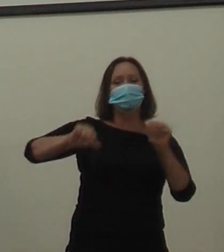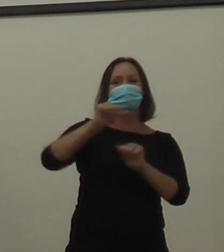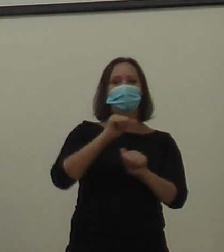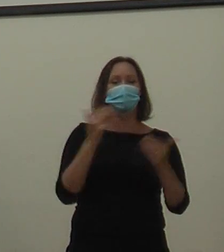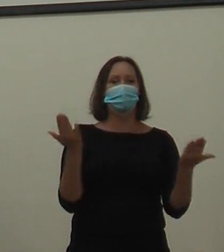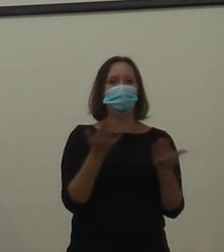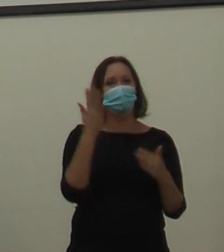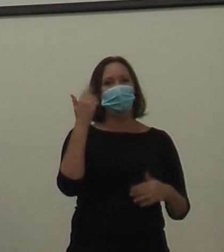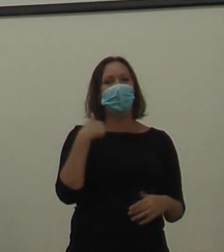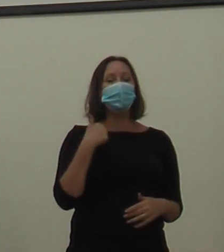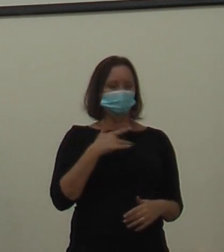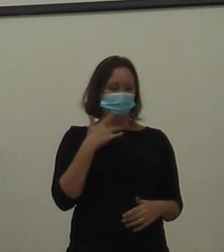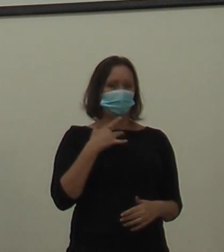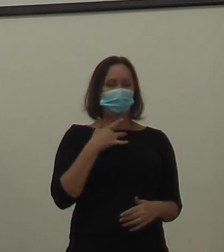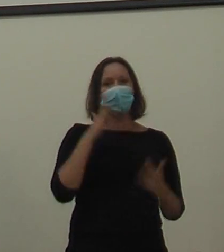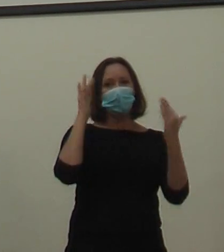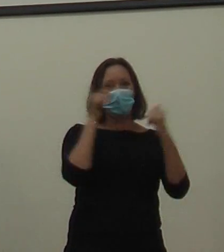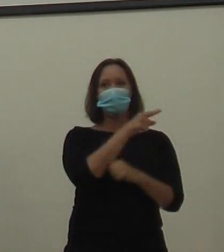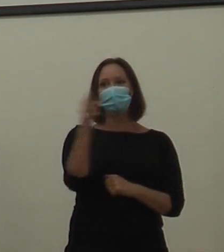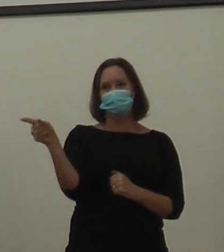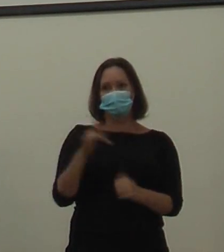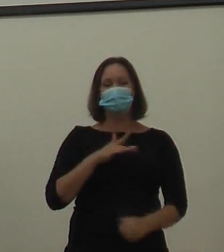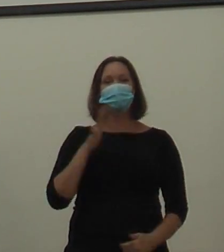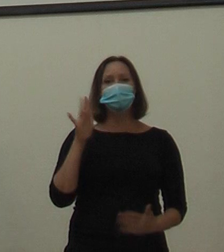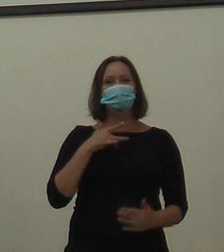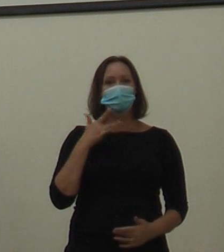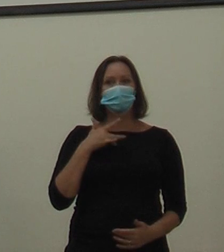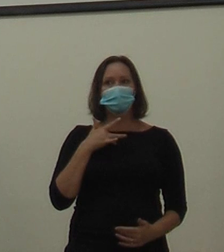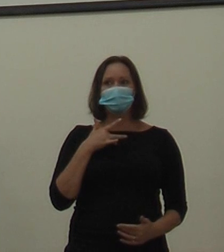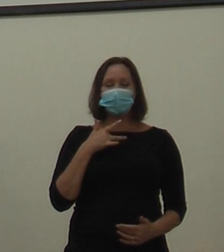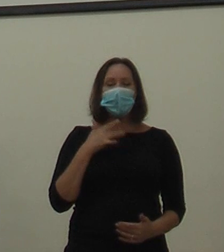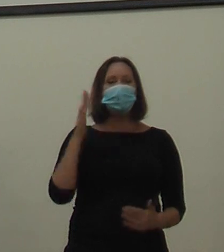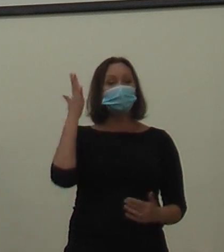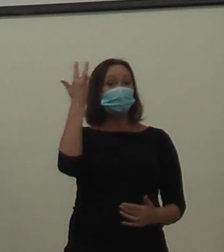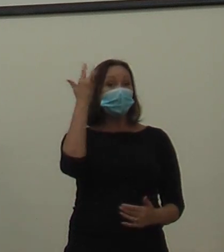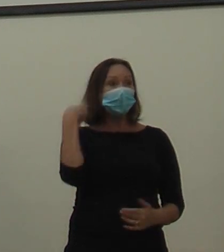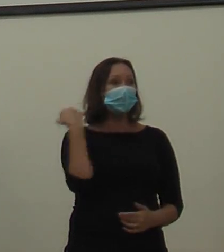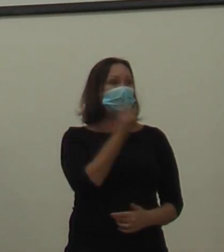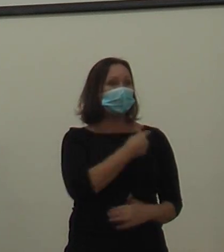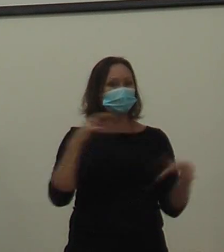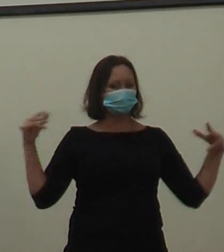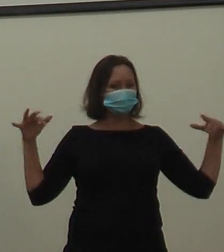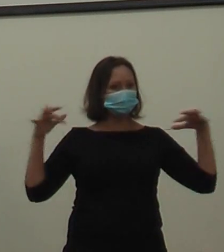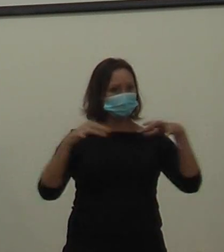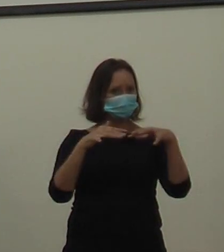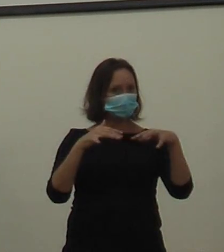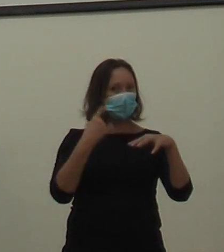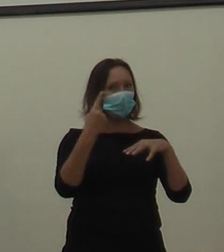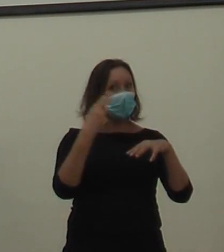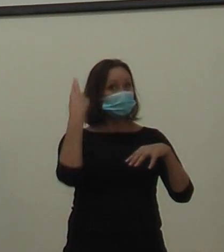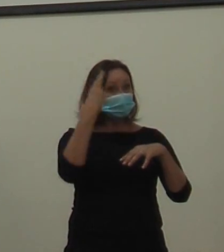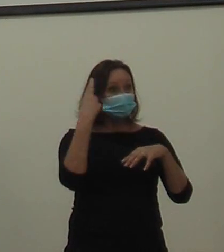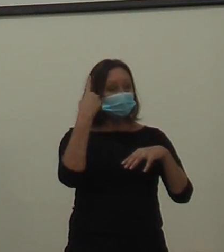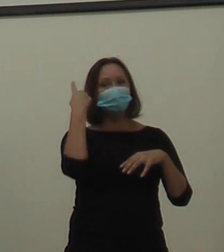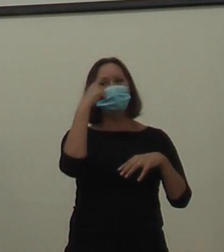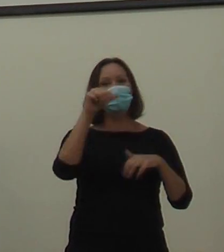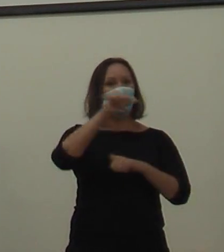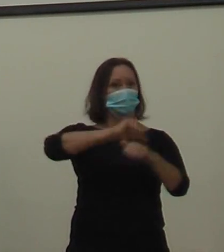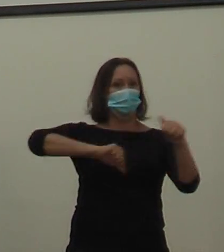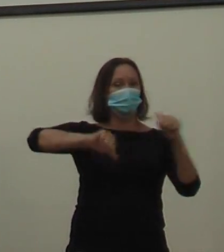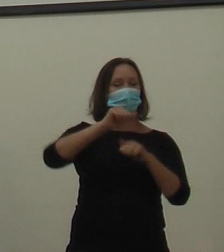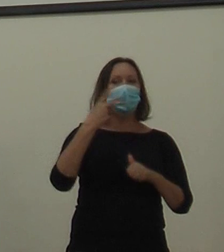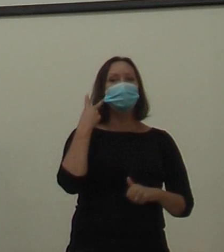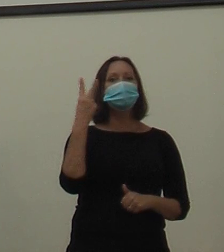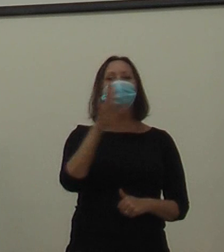that's why we one of the reasons we assemble is so that we can encourage one another. So as I look out at your beautiful